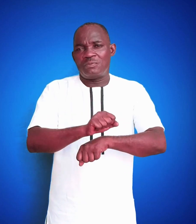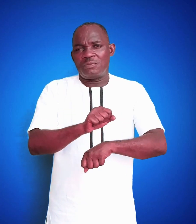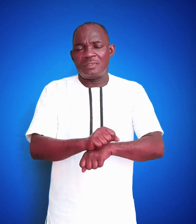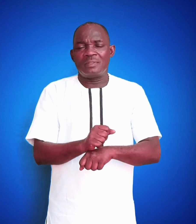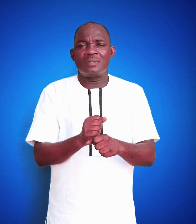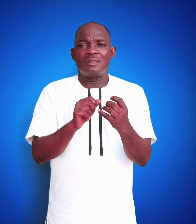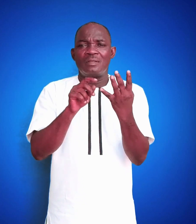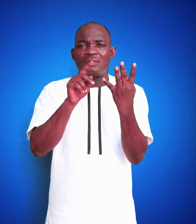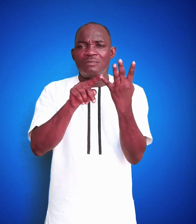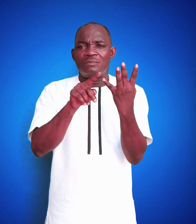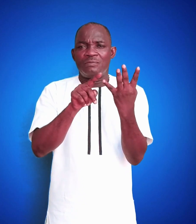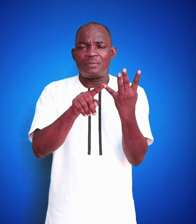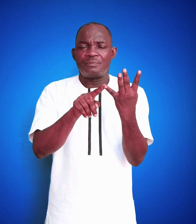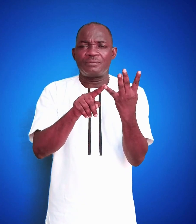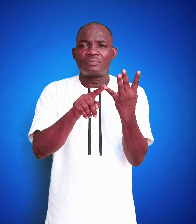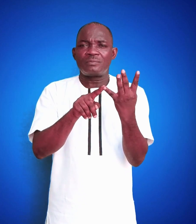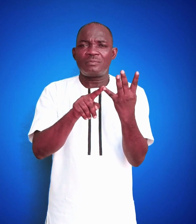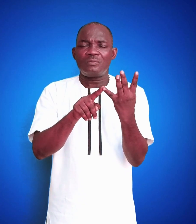4.